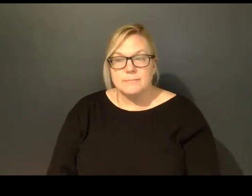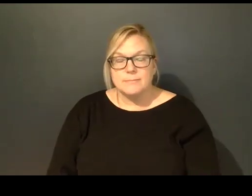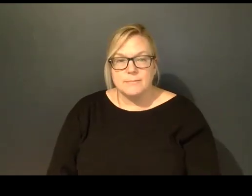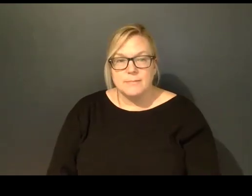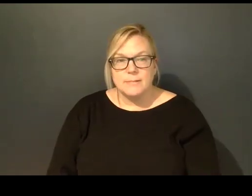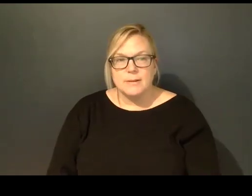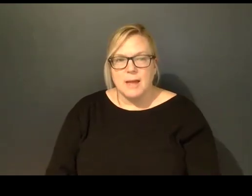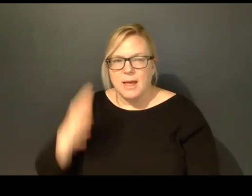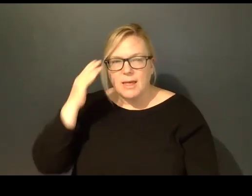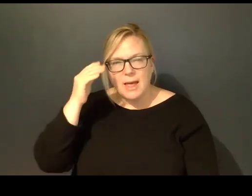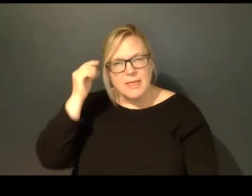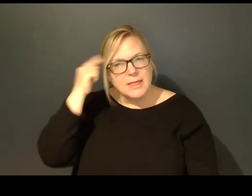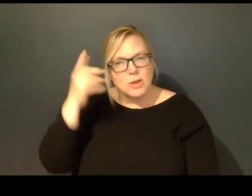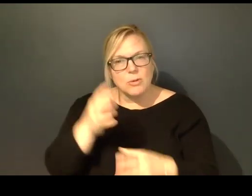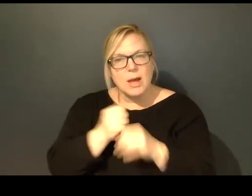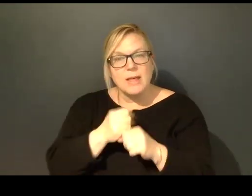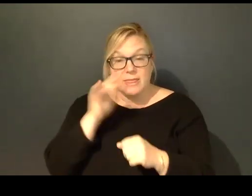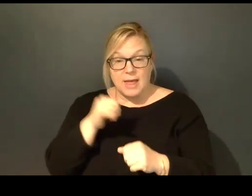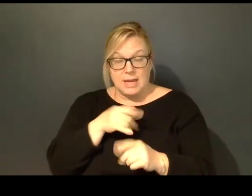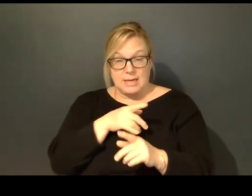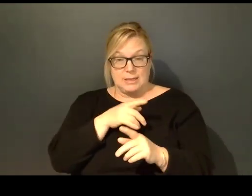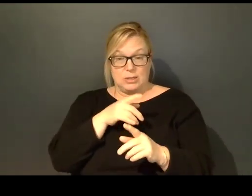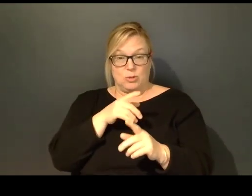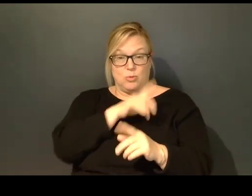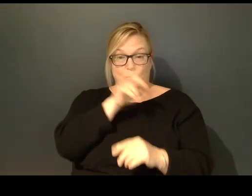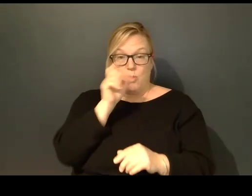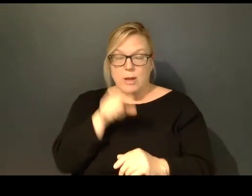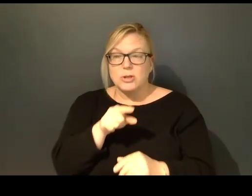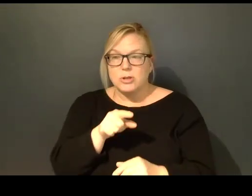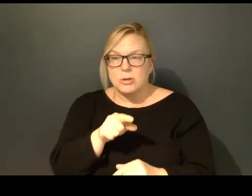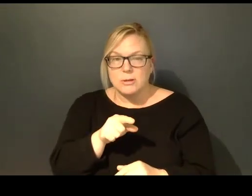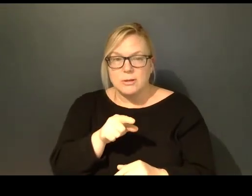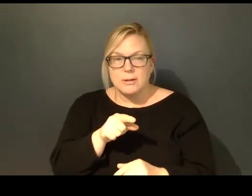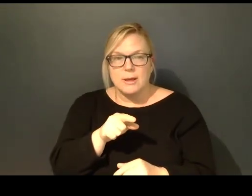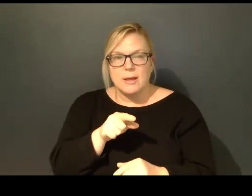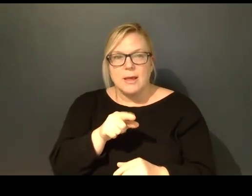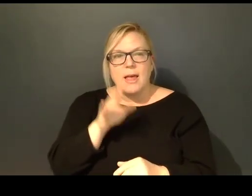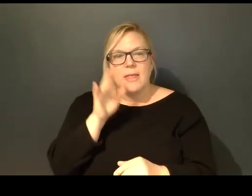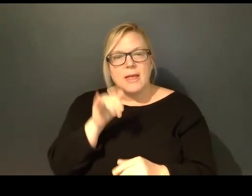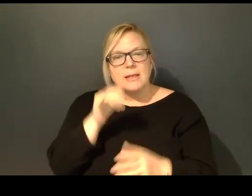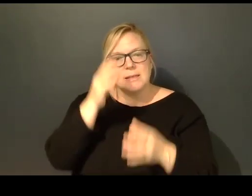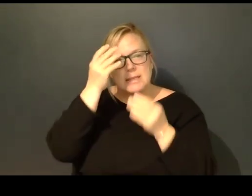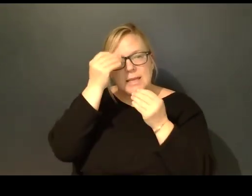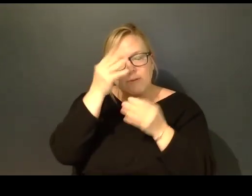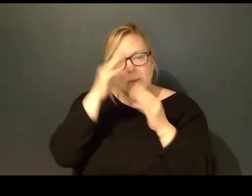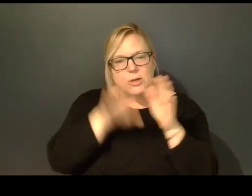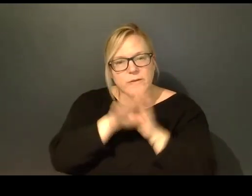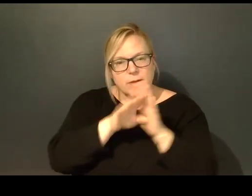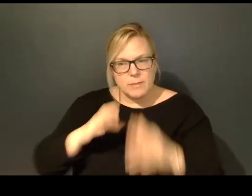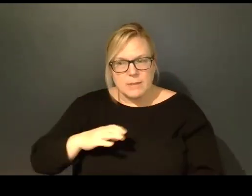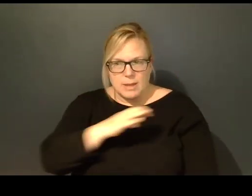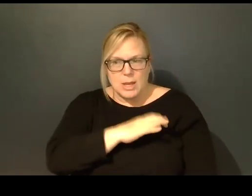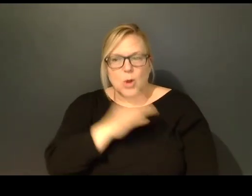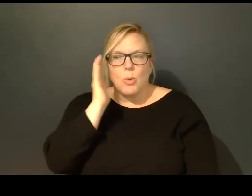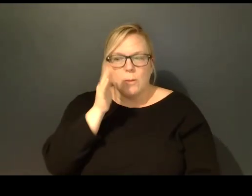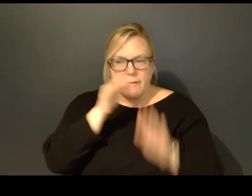that this exact question will be one that the Information and Communication Standard Development Committee will be addressing as